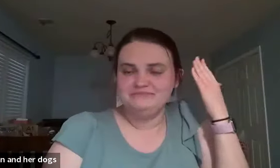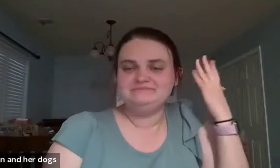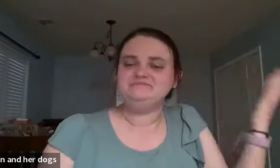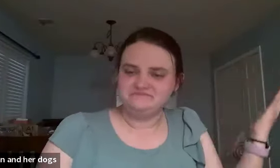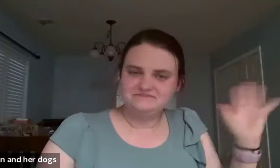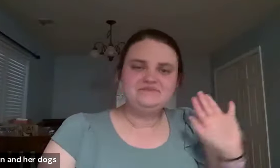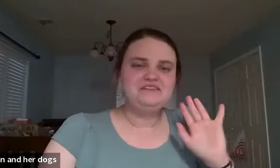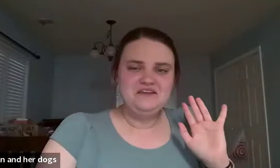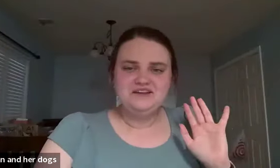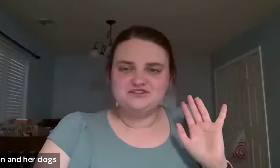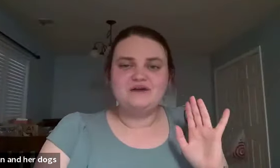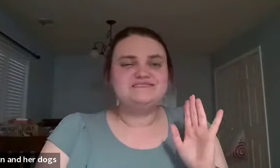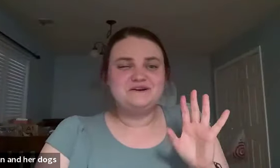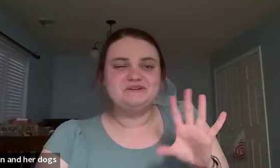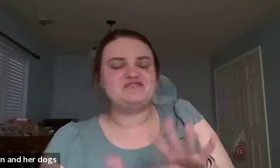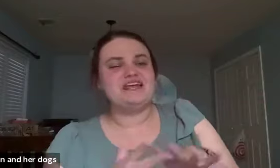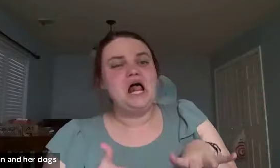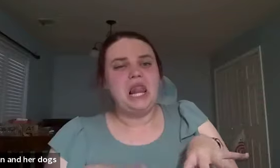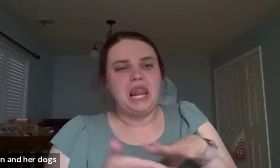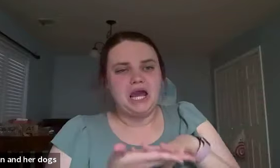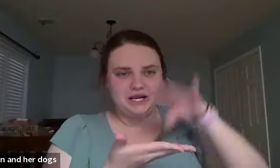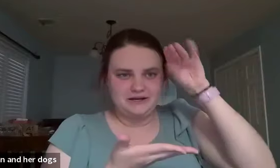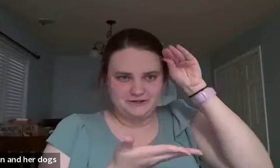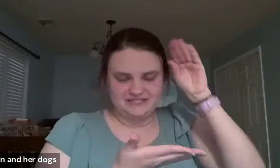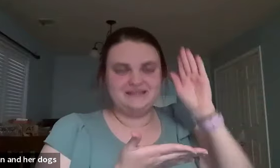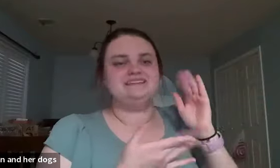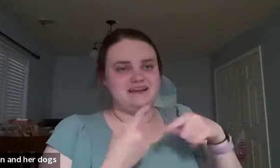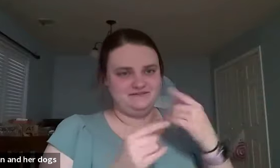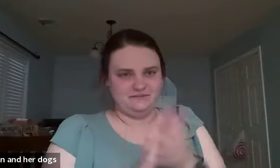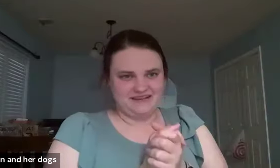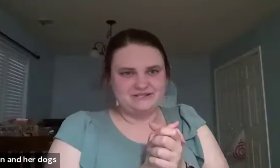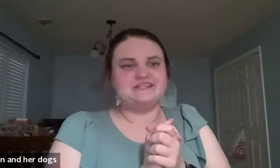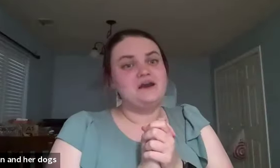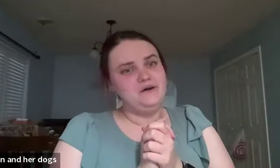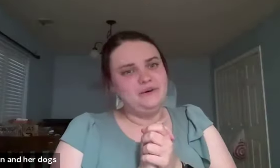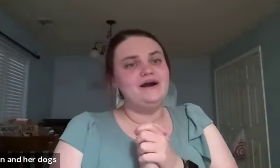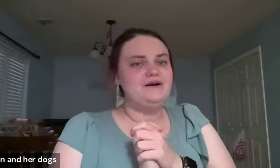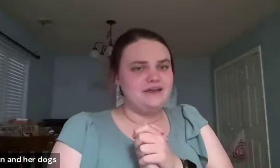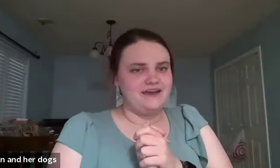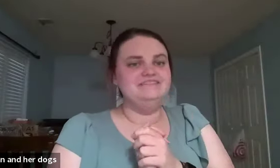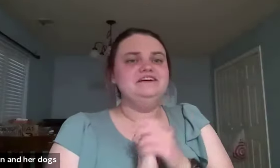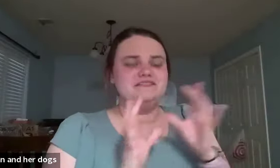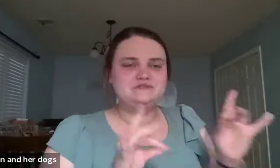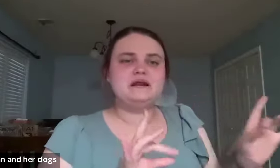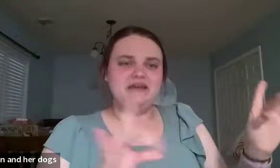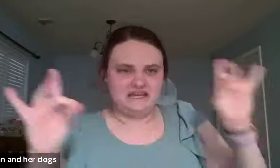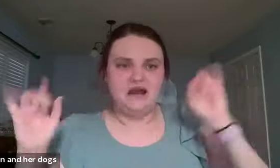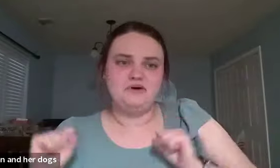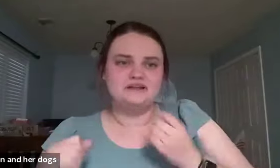morning. So that was a very much of a learned sign for me. Because I was like, oh, okay, this one I'm picking up on.